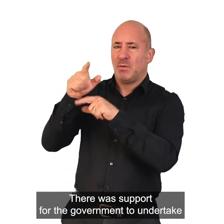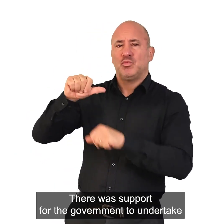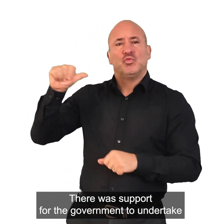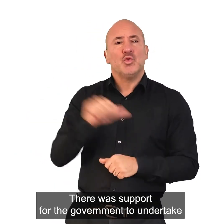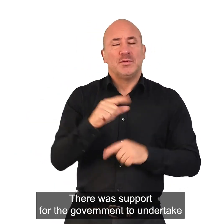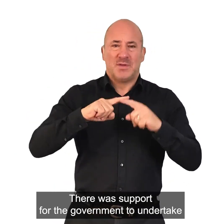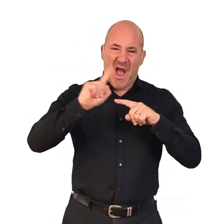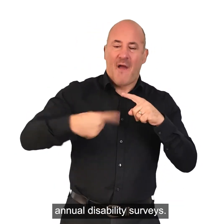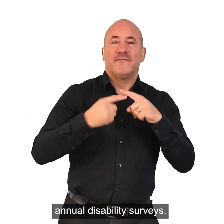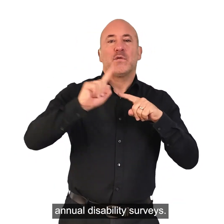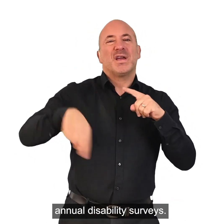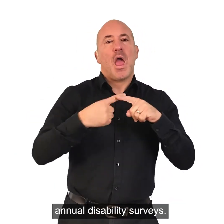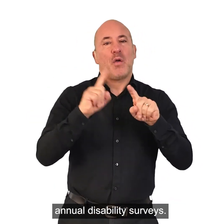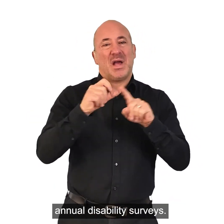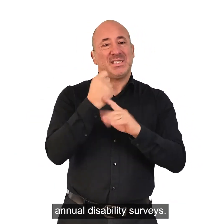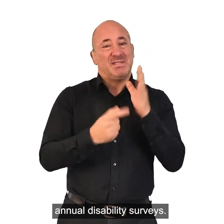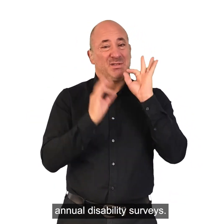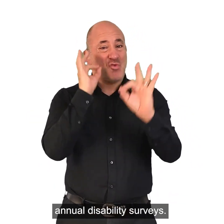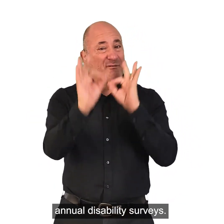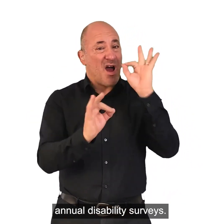government to undertake annual disability surveys.